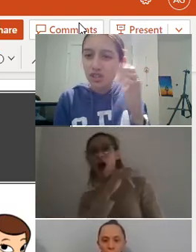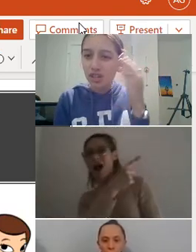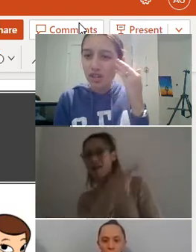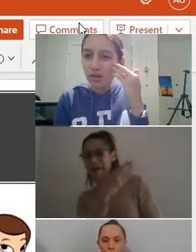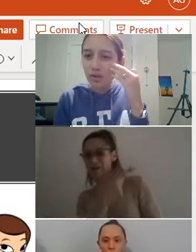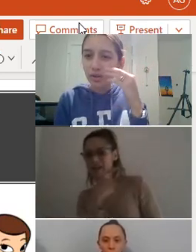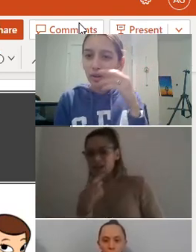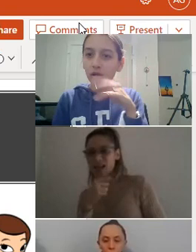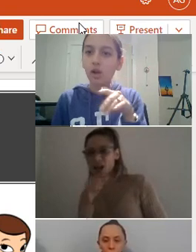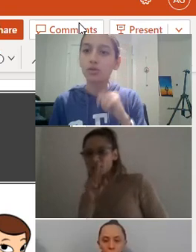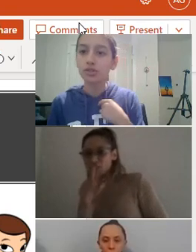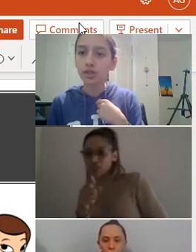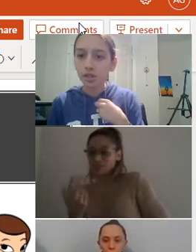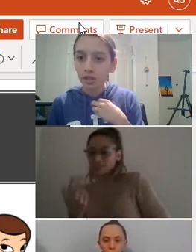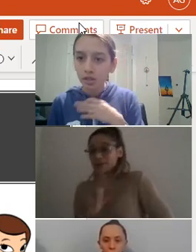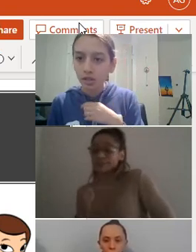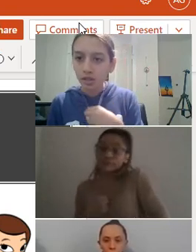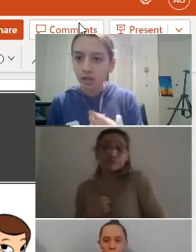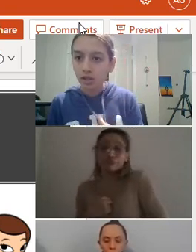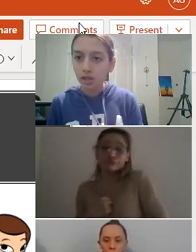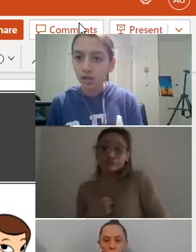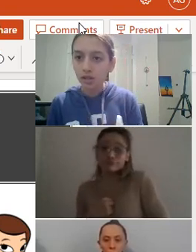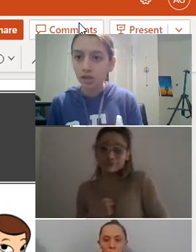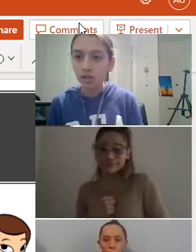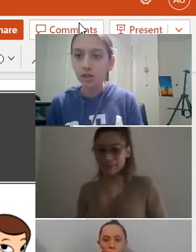average, you know. Oh, she's.